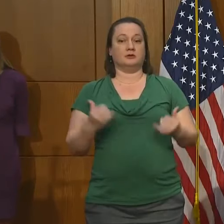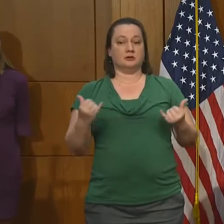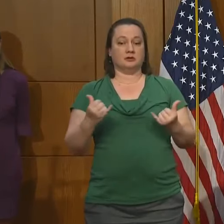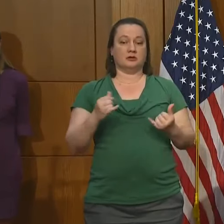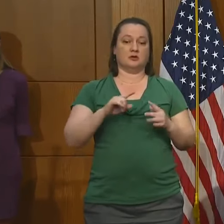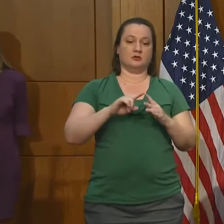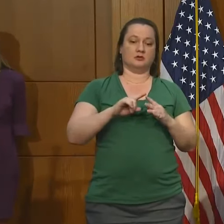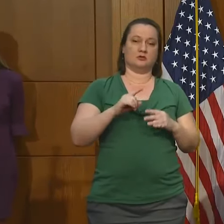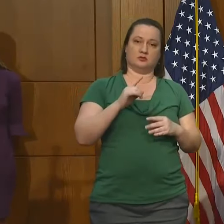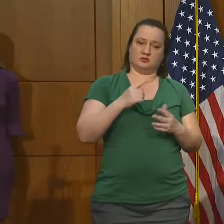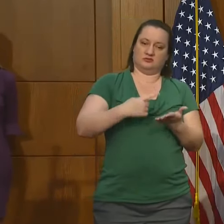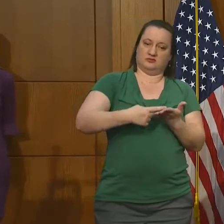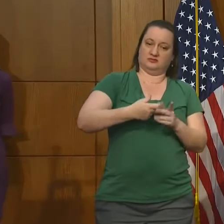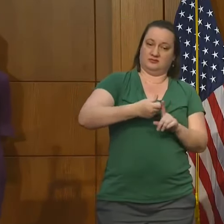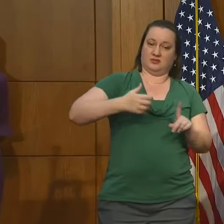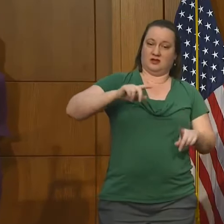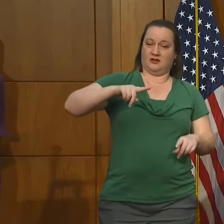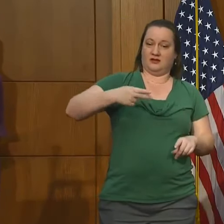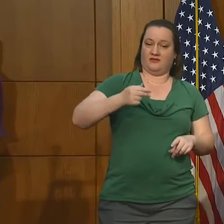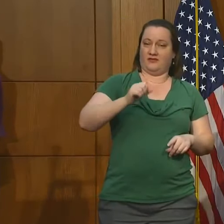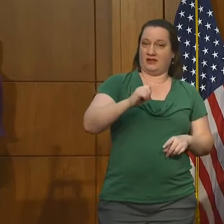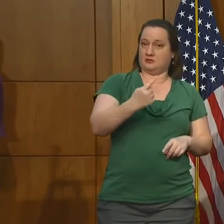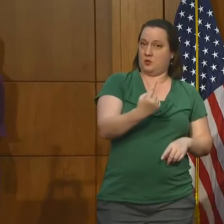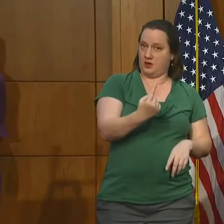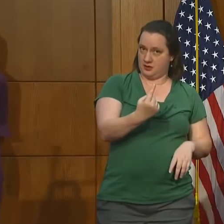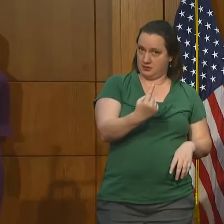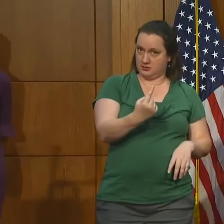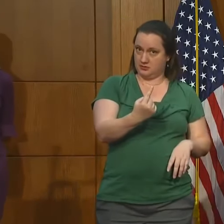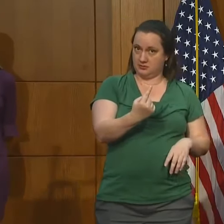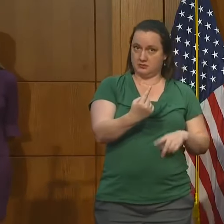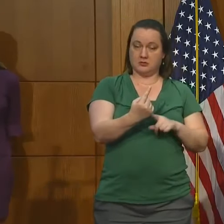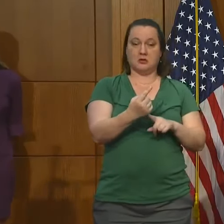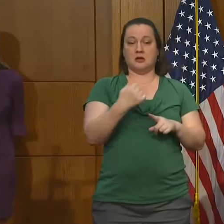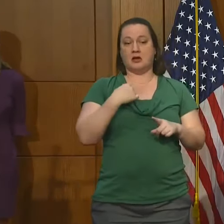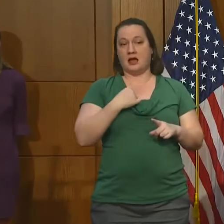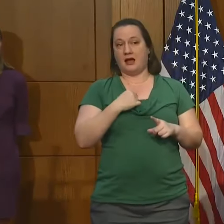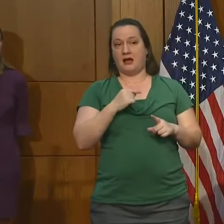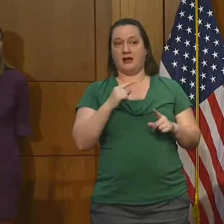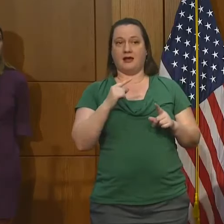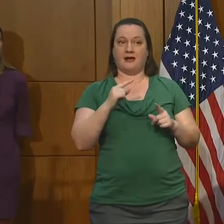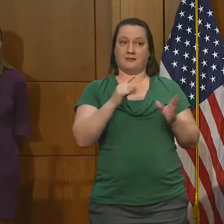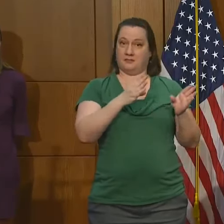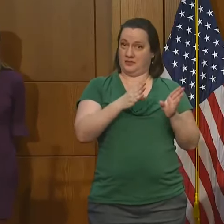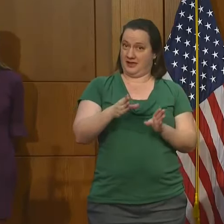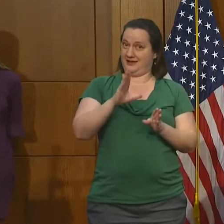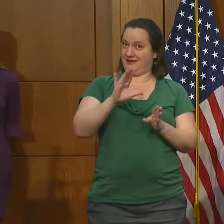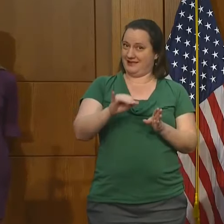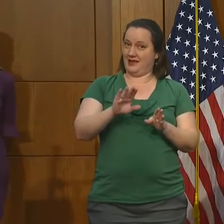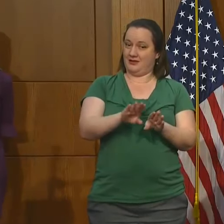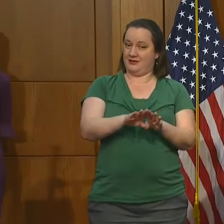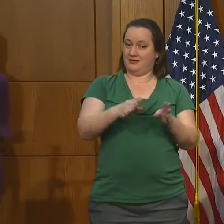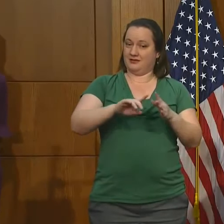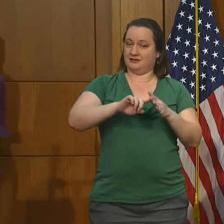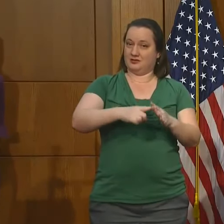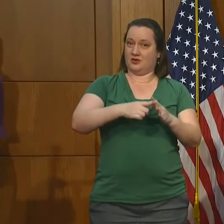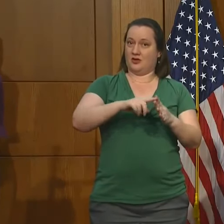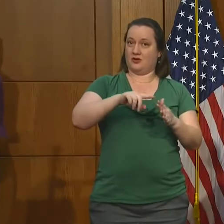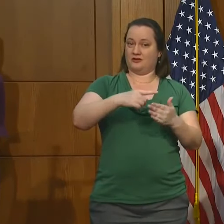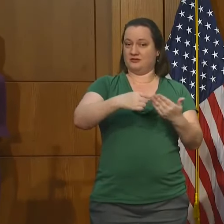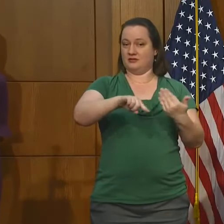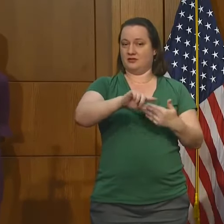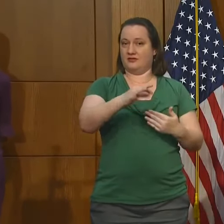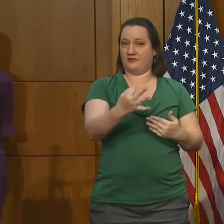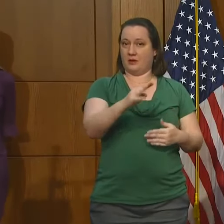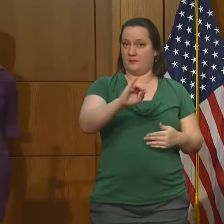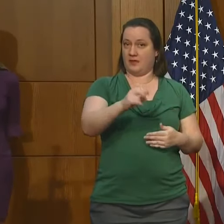one, and when phase one starts, and which I intend for that to be on Friday, May the 15th, beaches